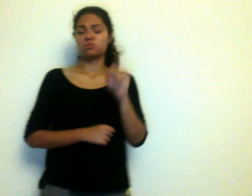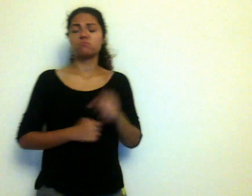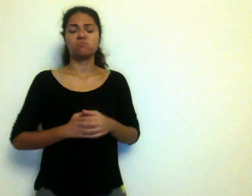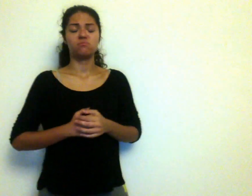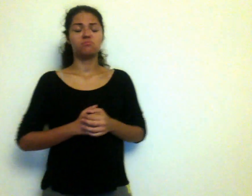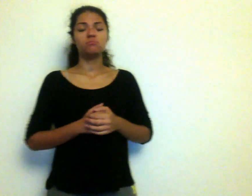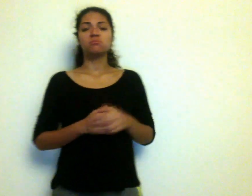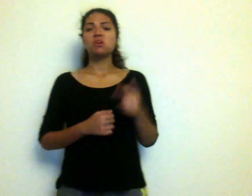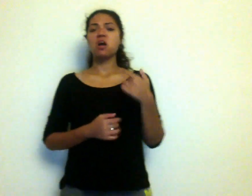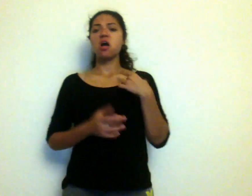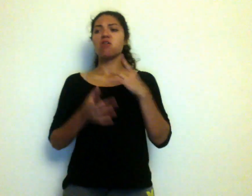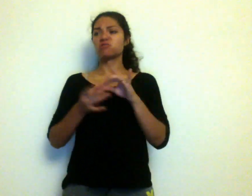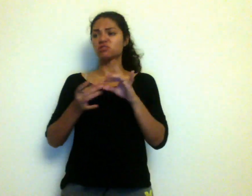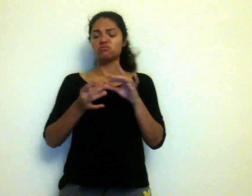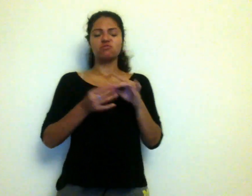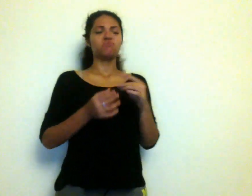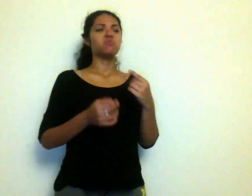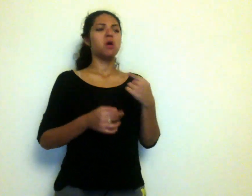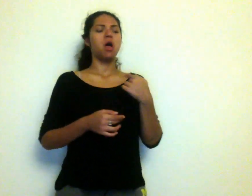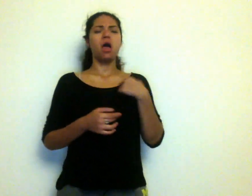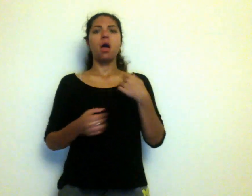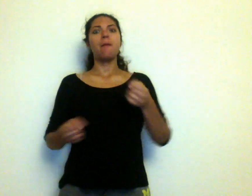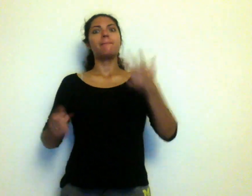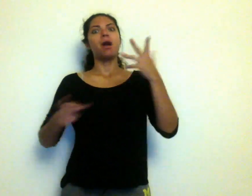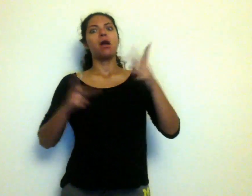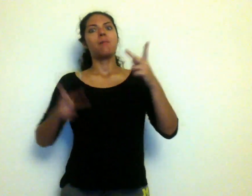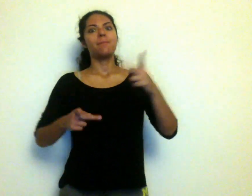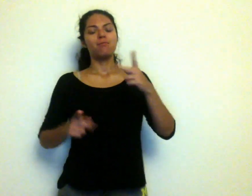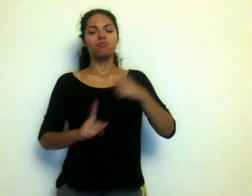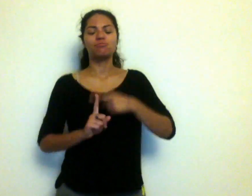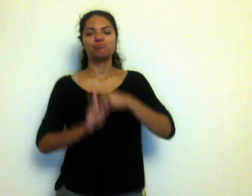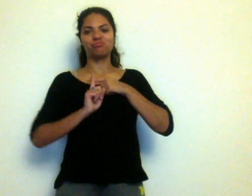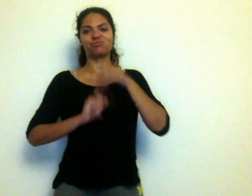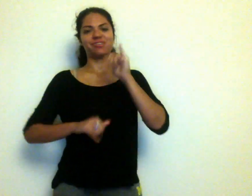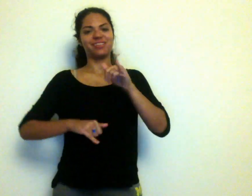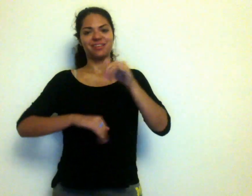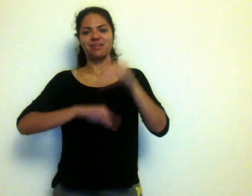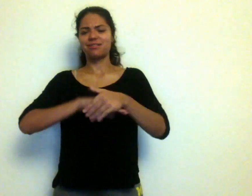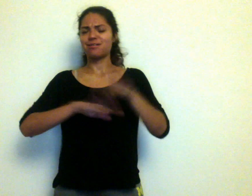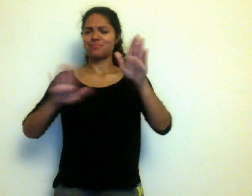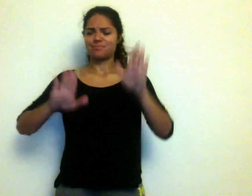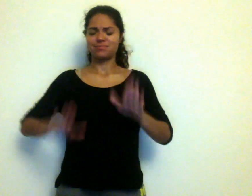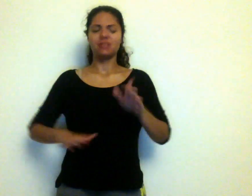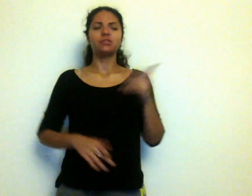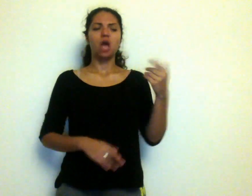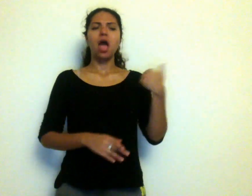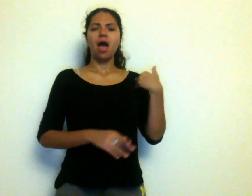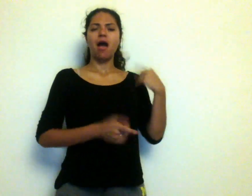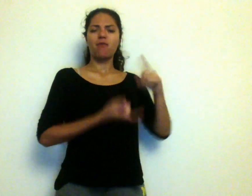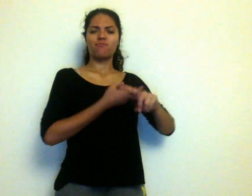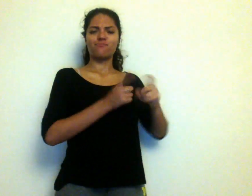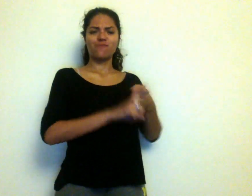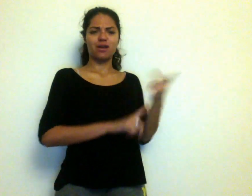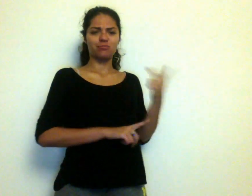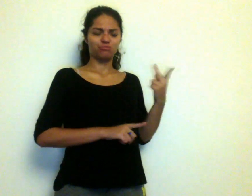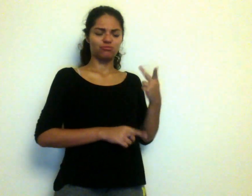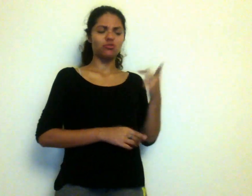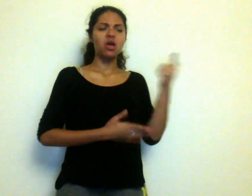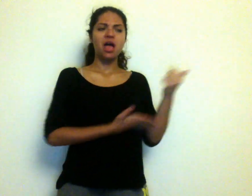was a Hindu executive in the first or second row. He went over to my colleague in India, who's our fellow evangelist there, and he went